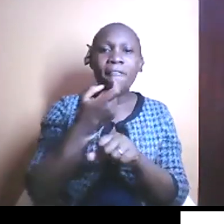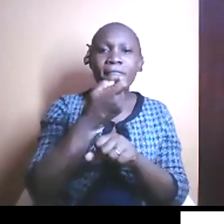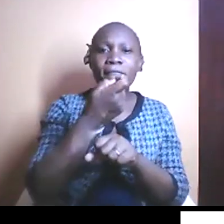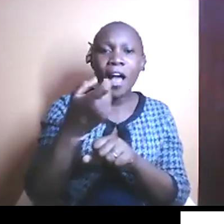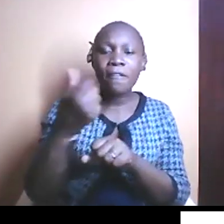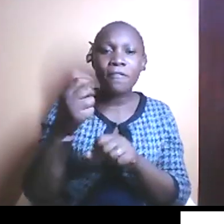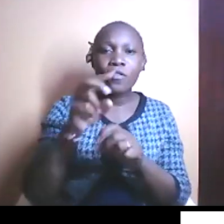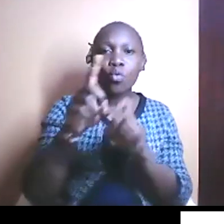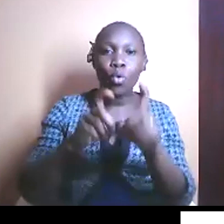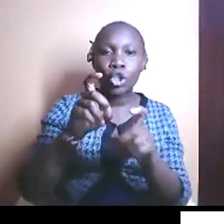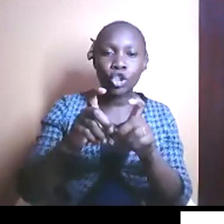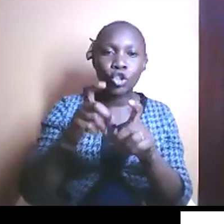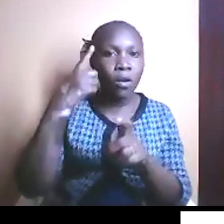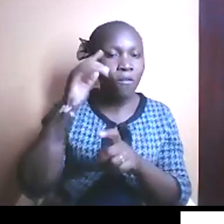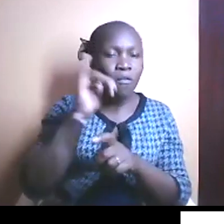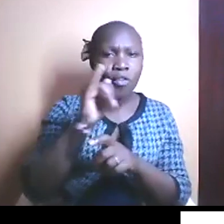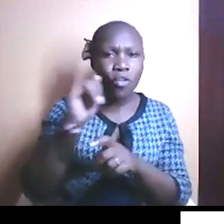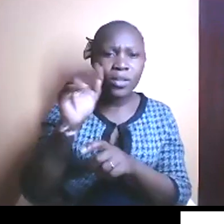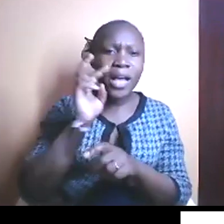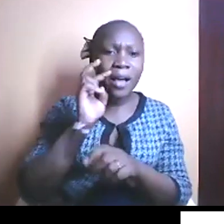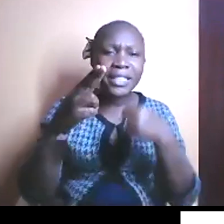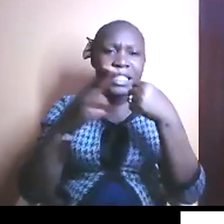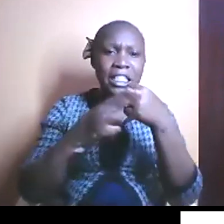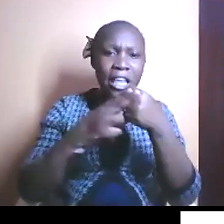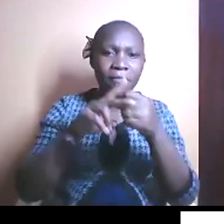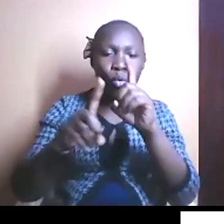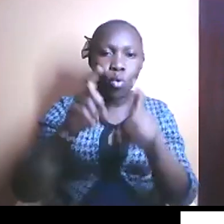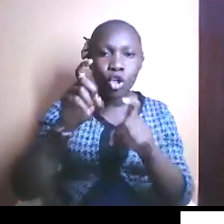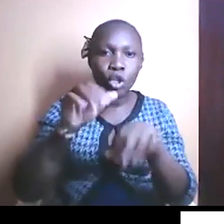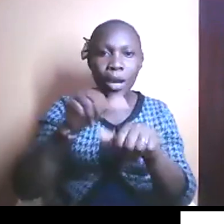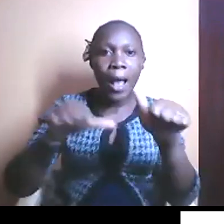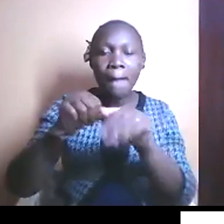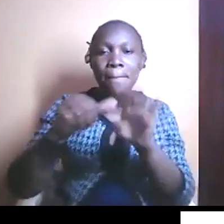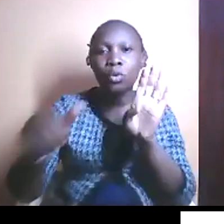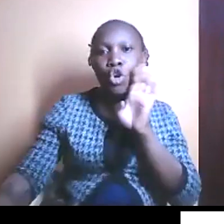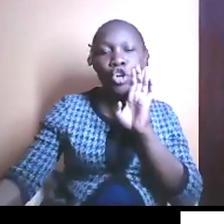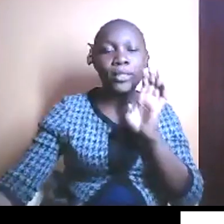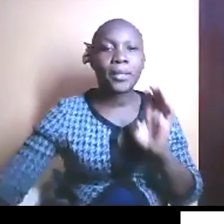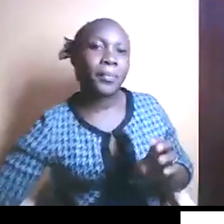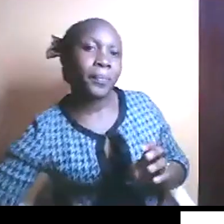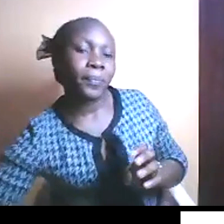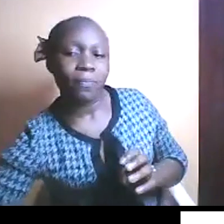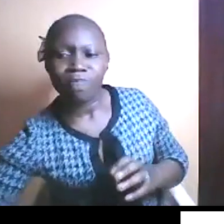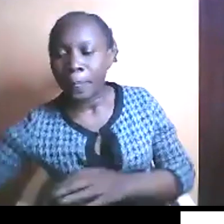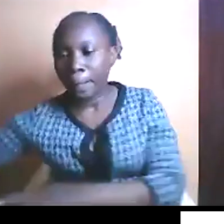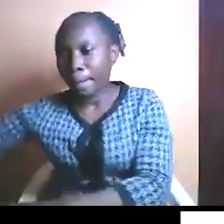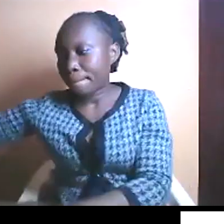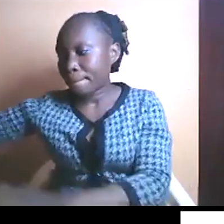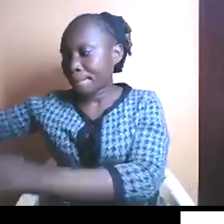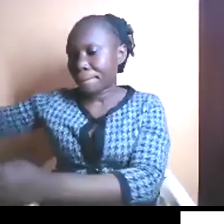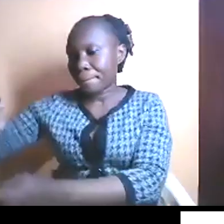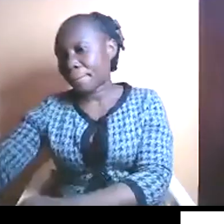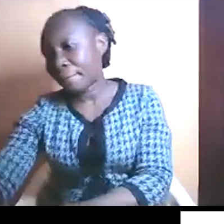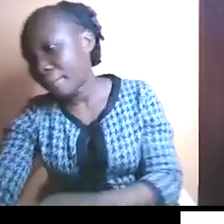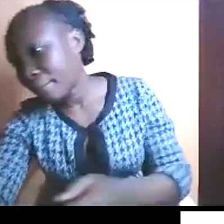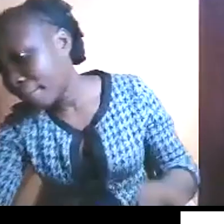been, I've seen like 7 questions on gossip in the workplace. Yeah, colleagues gossiping. I've